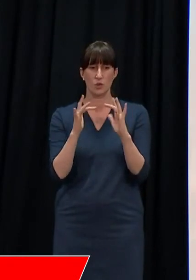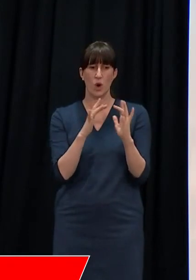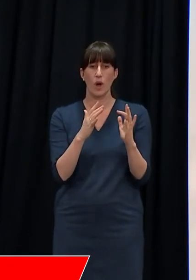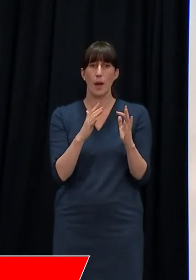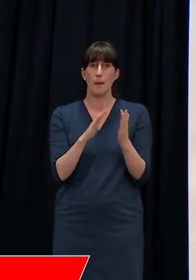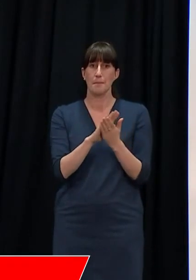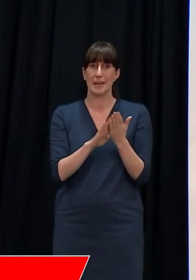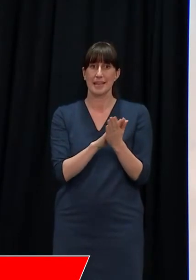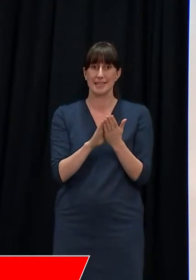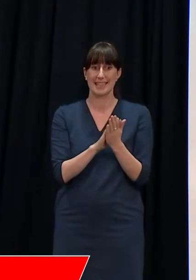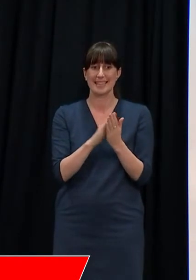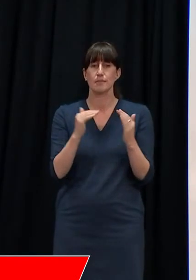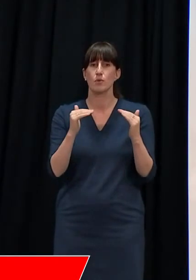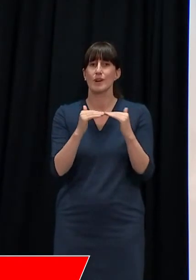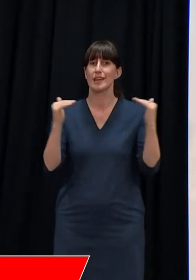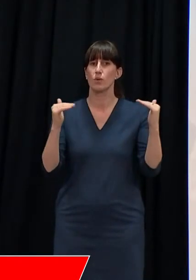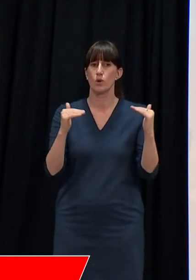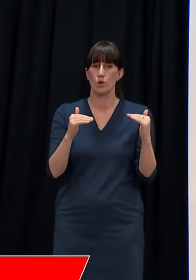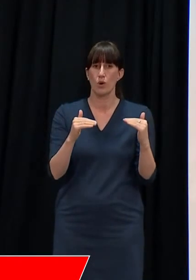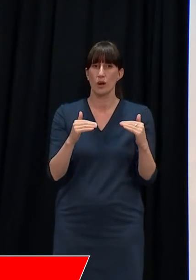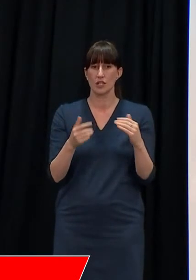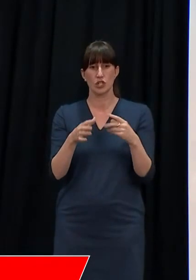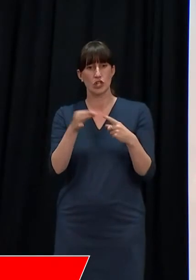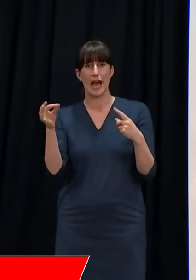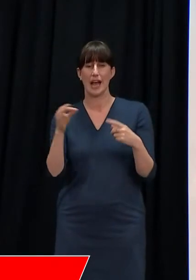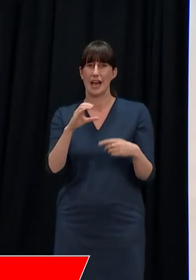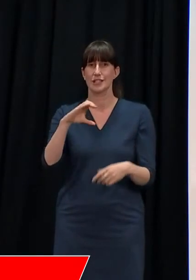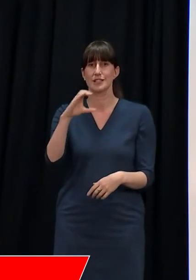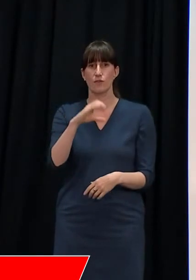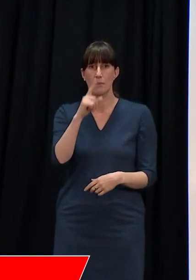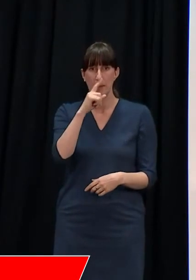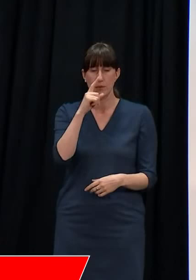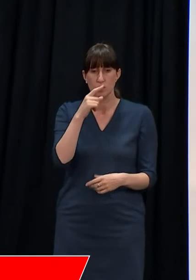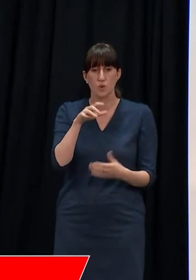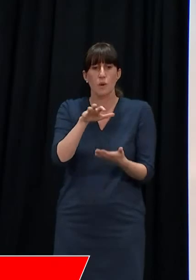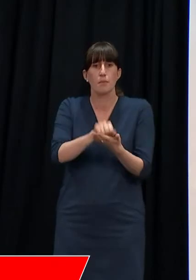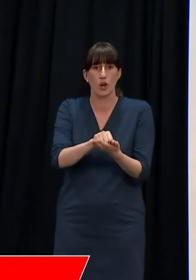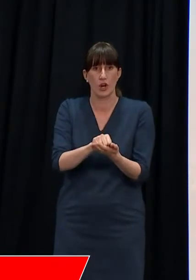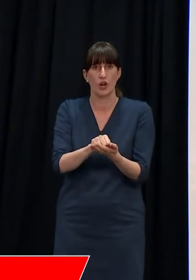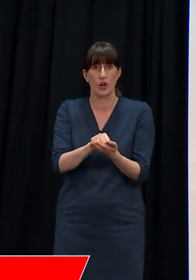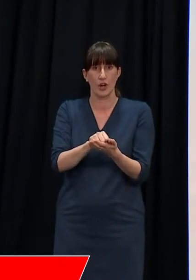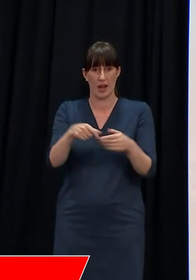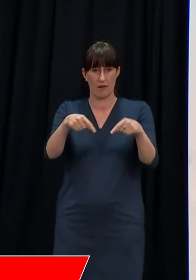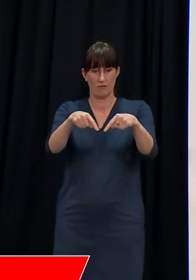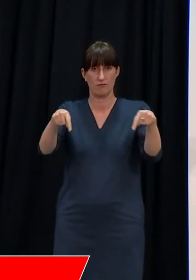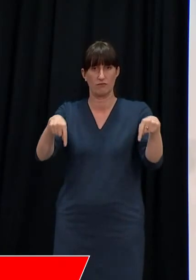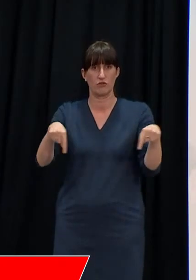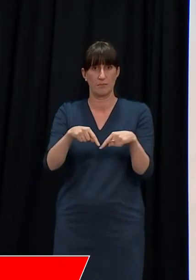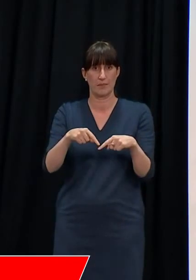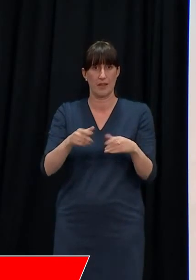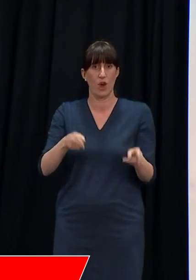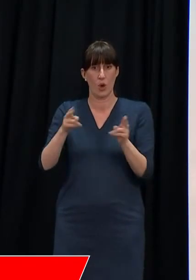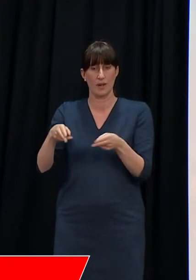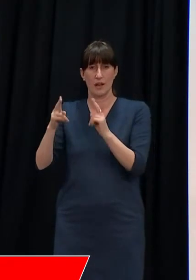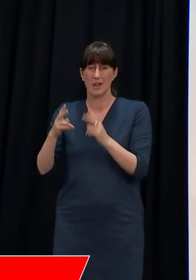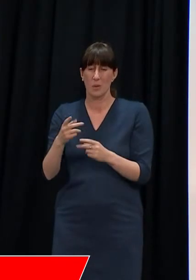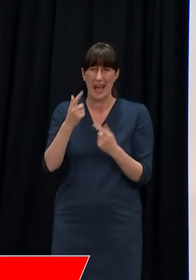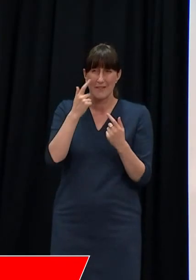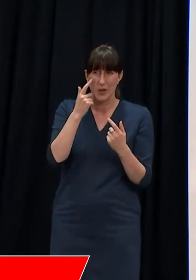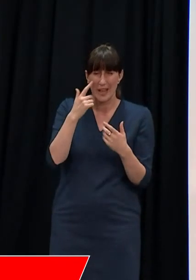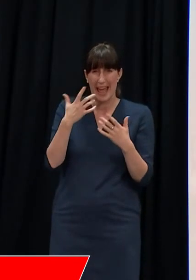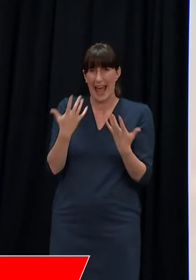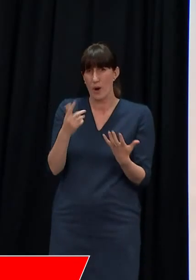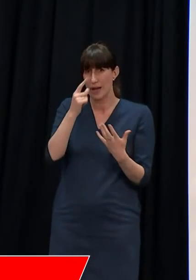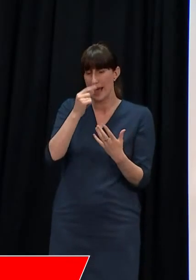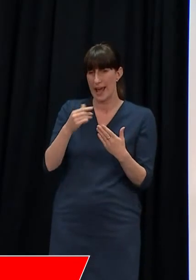equal opportunity to secure a booking. We're also constantly looking at how we can increase capacity. I acknowledge that current